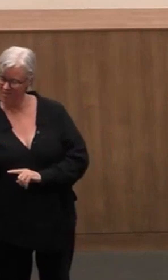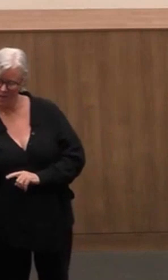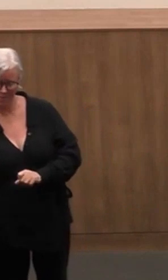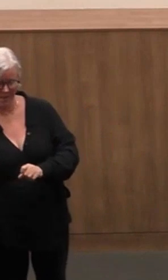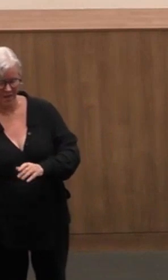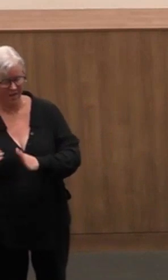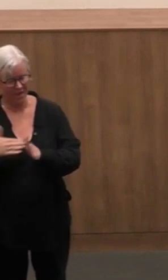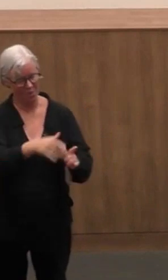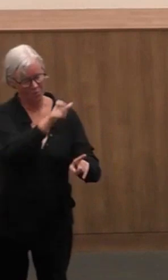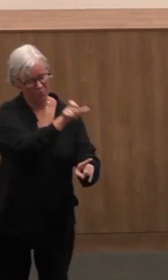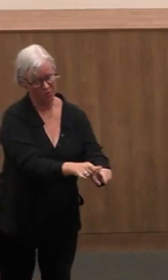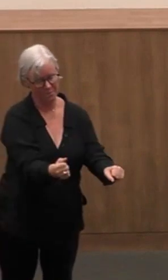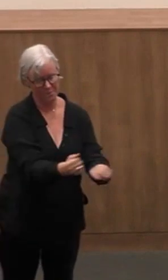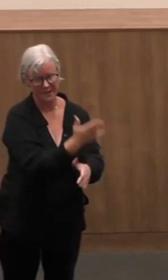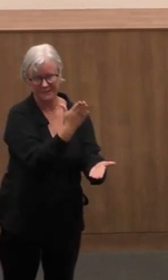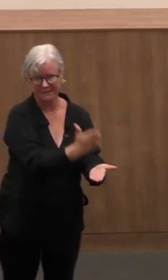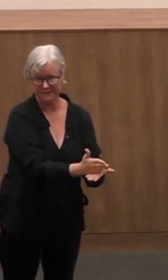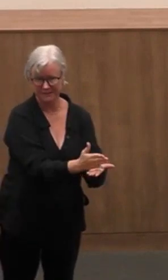decisions?